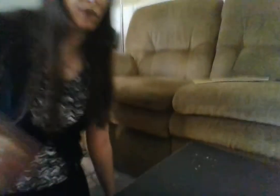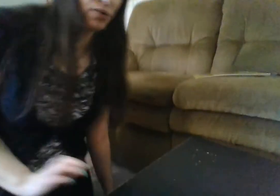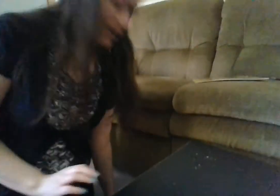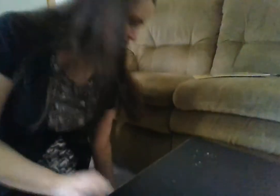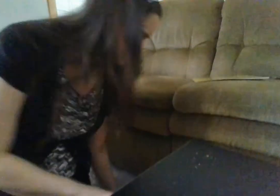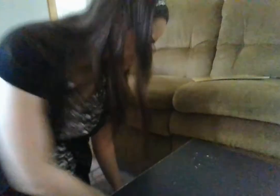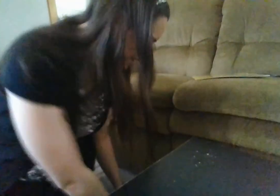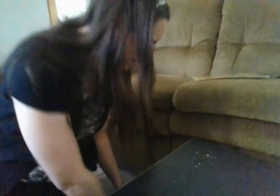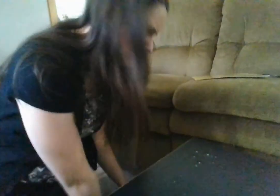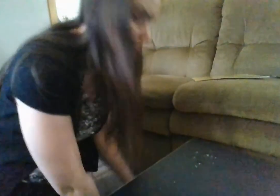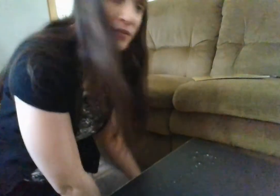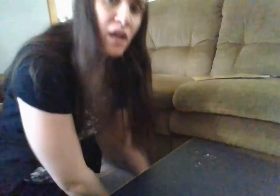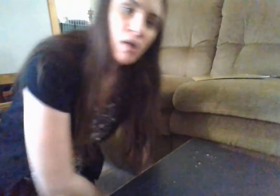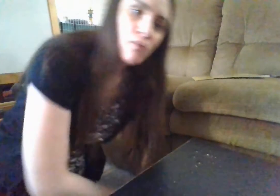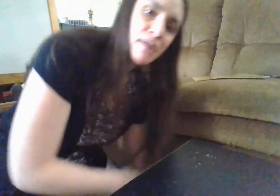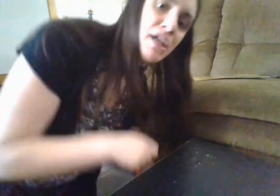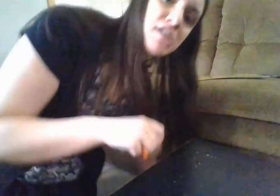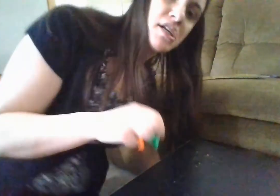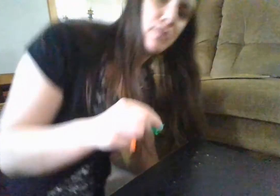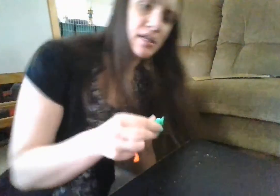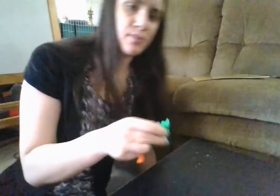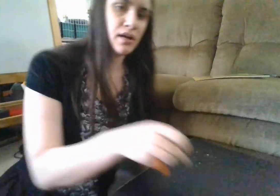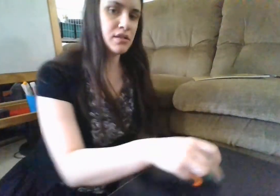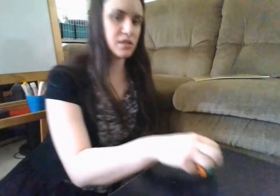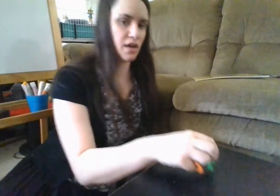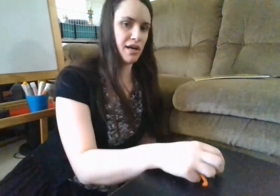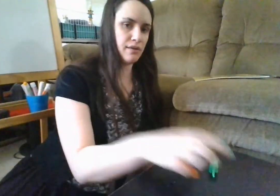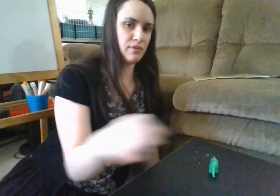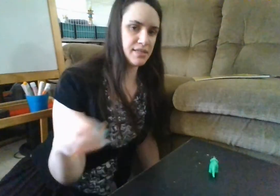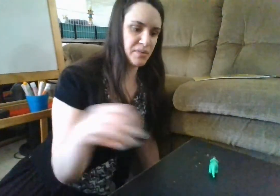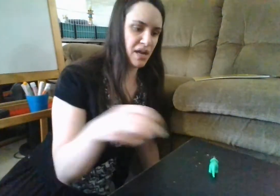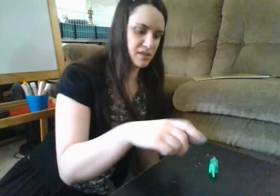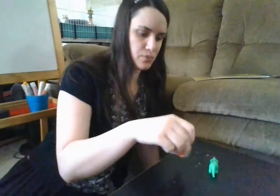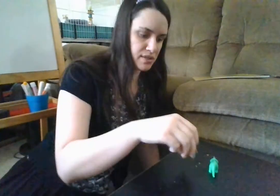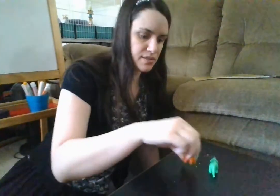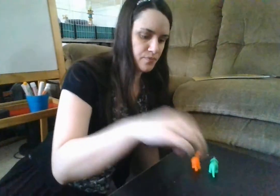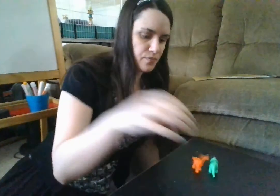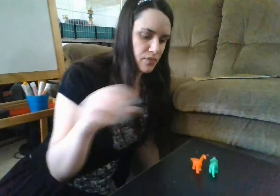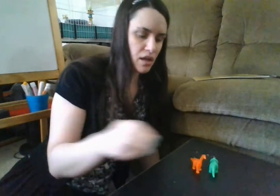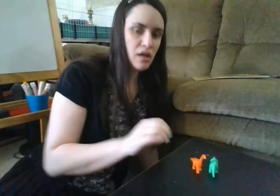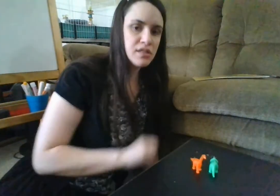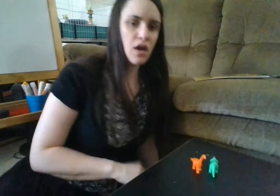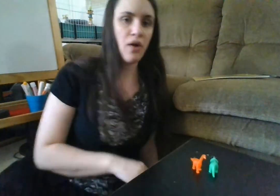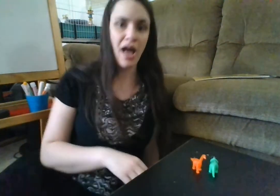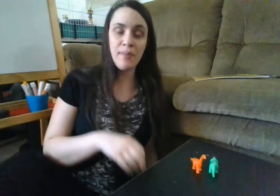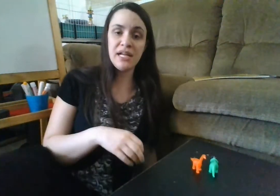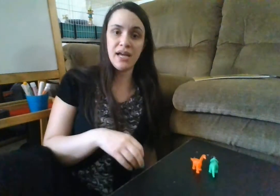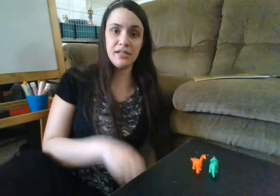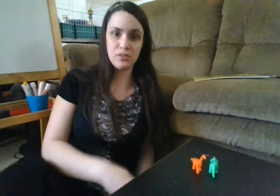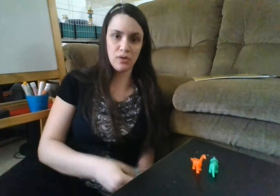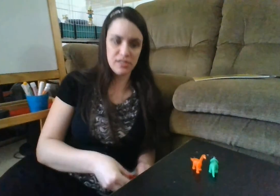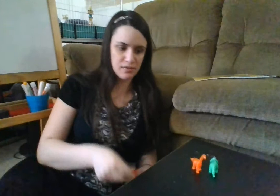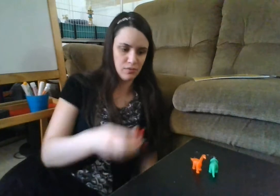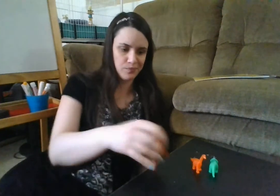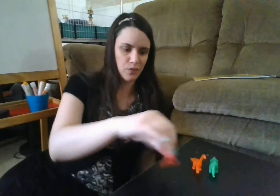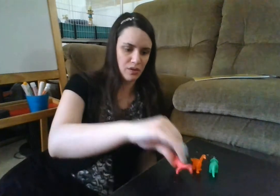Okay, so what I'm going to do is we're going to start with some dinosaurs. So how many dinosaurs? Well, we'll